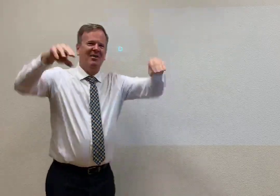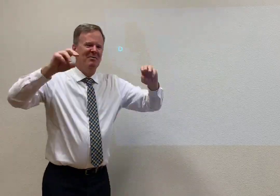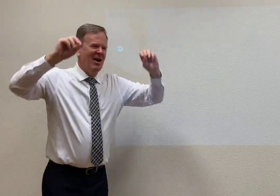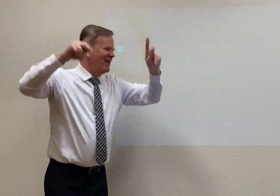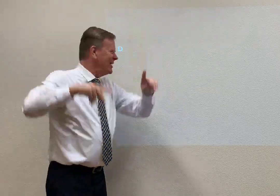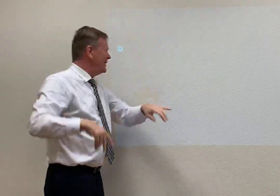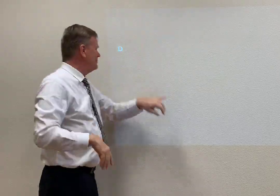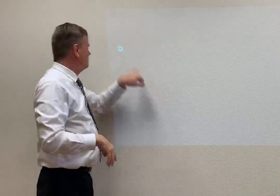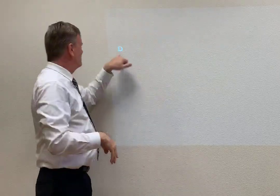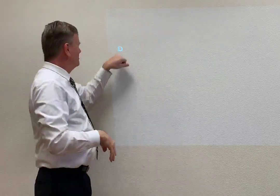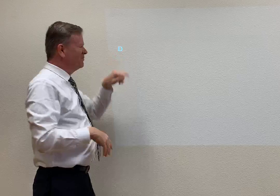Okay.